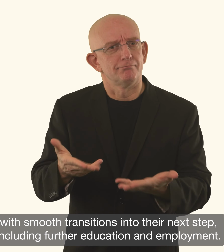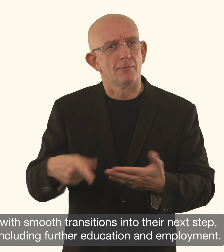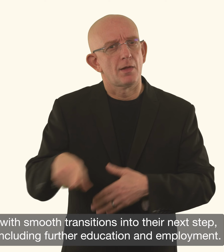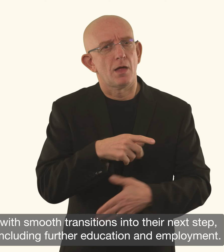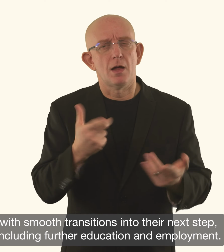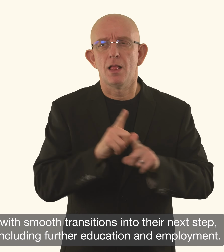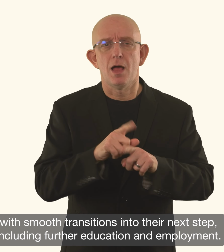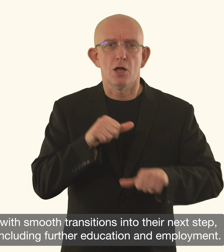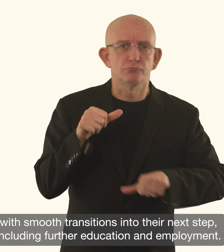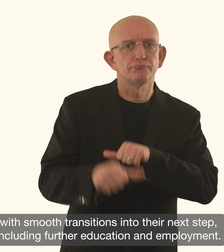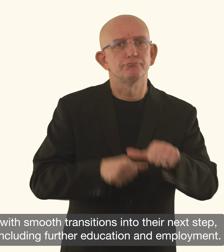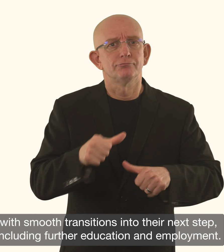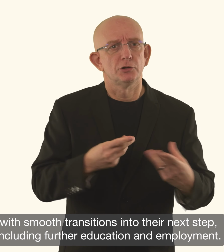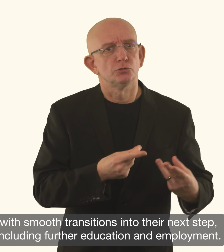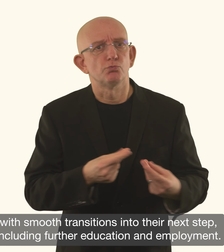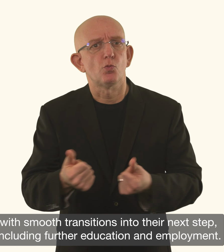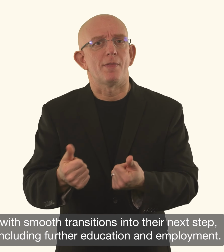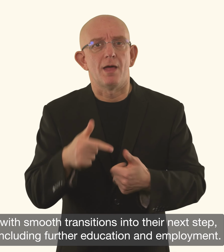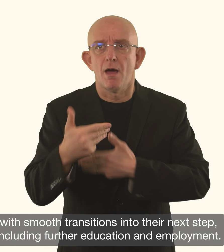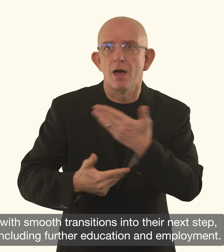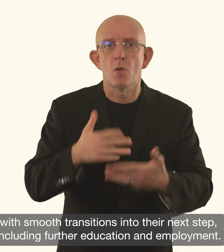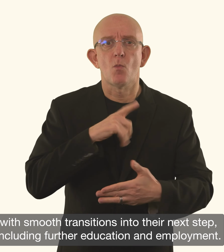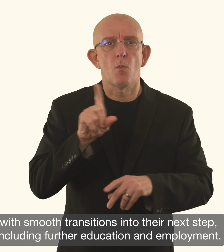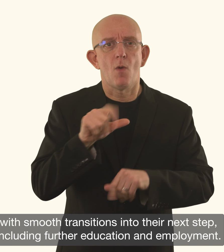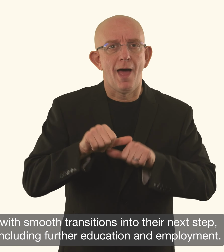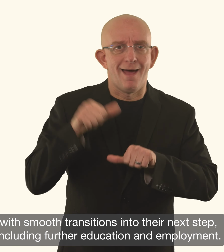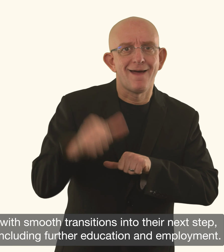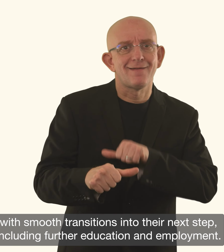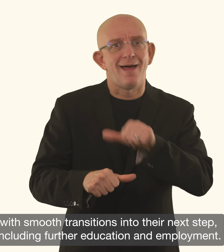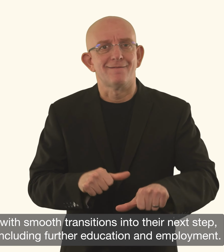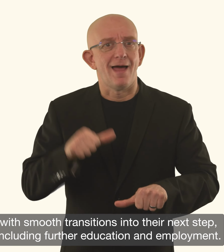With smooth transitions into their next step including further education and employment.